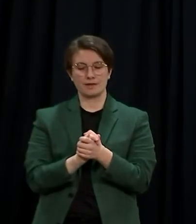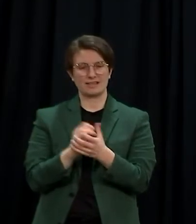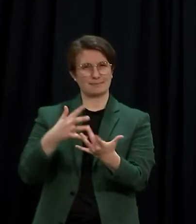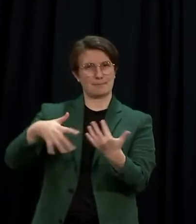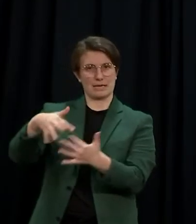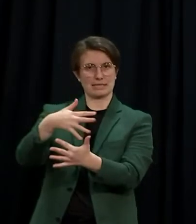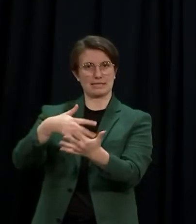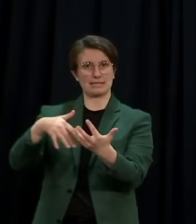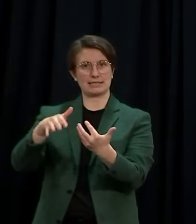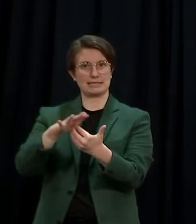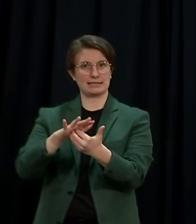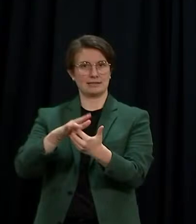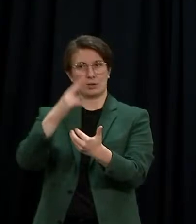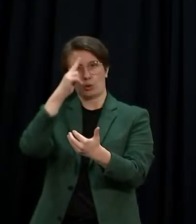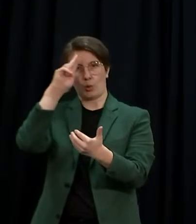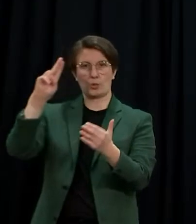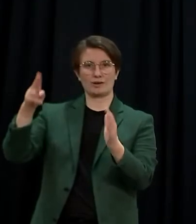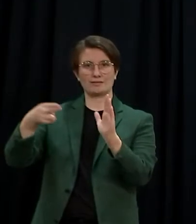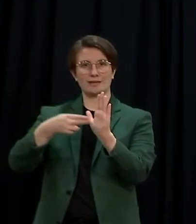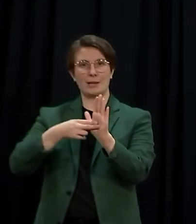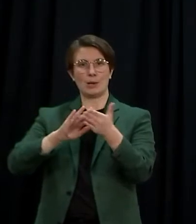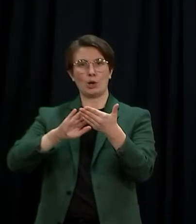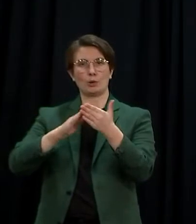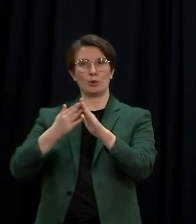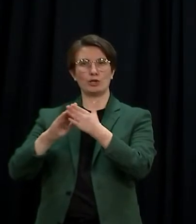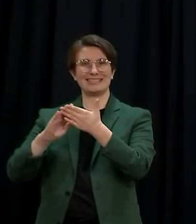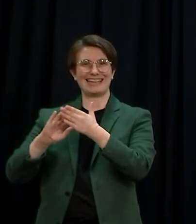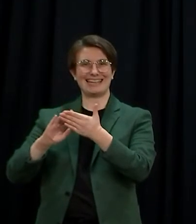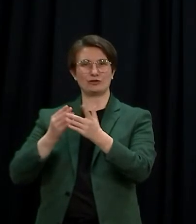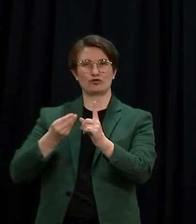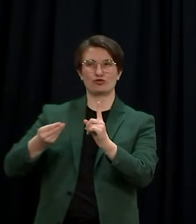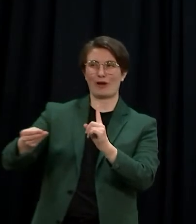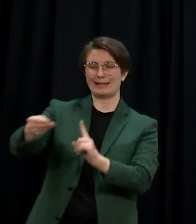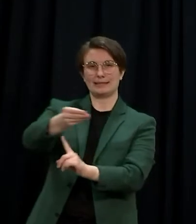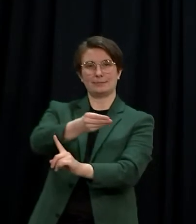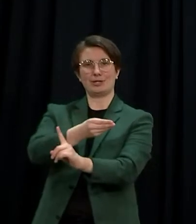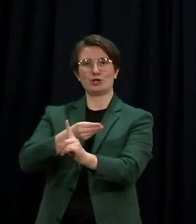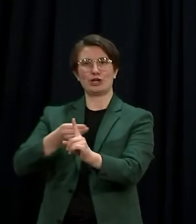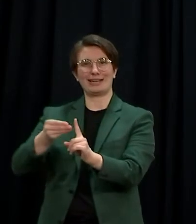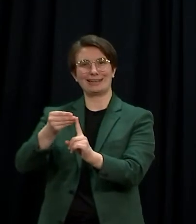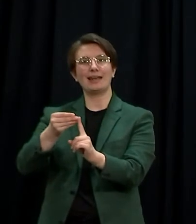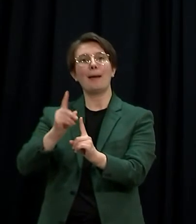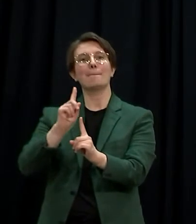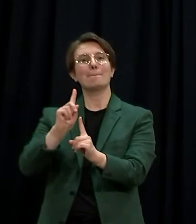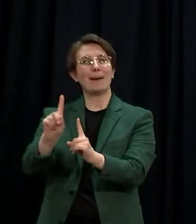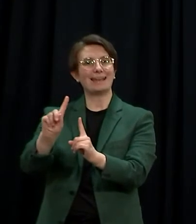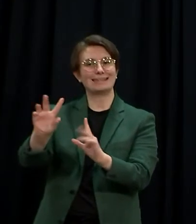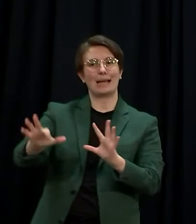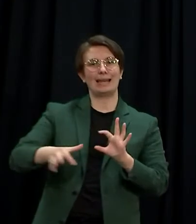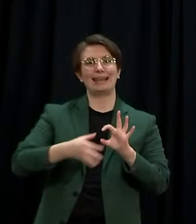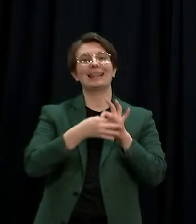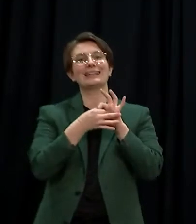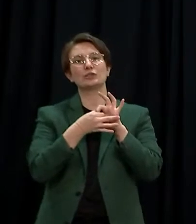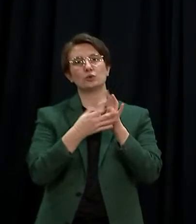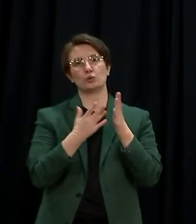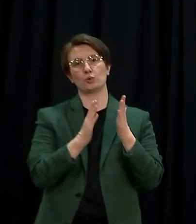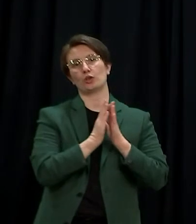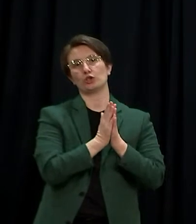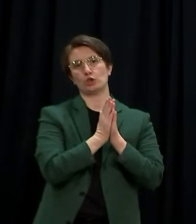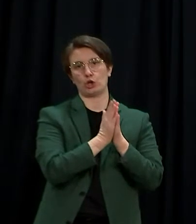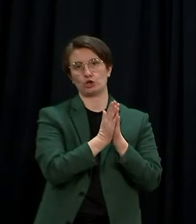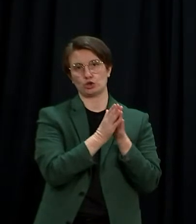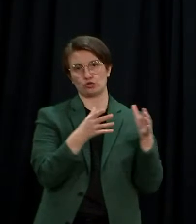but it's broadly called community transmission, secondary to that initial Mangere event. Again, the